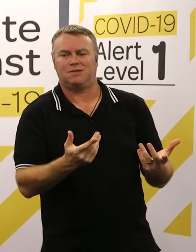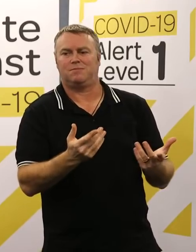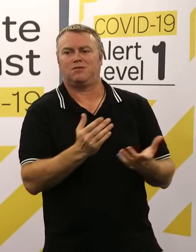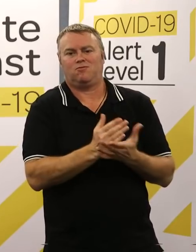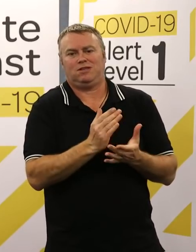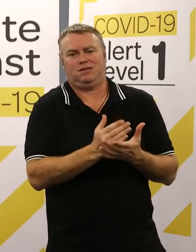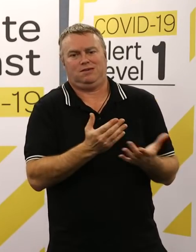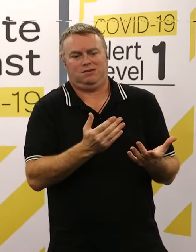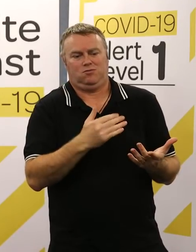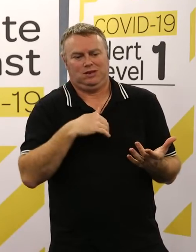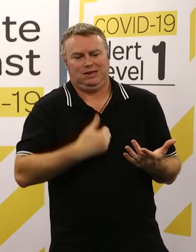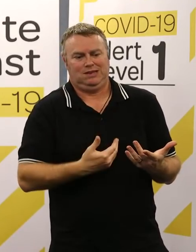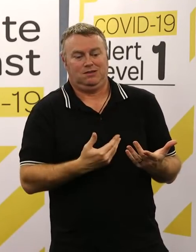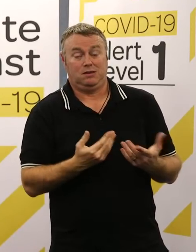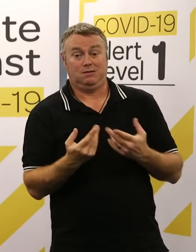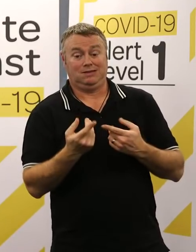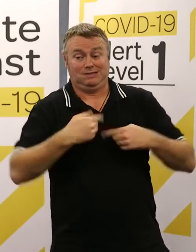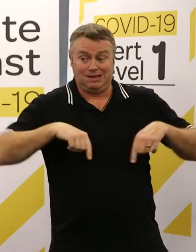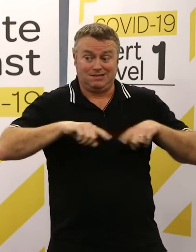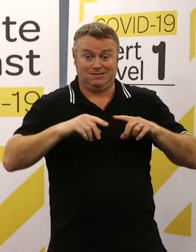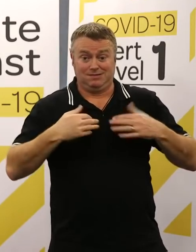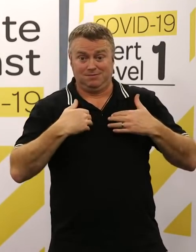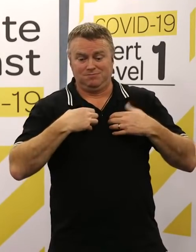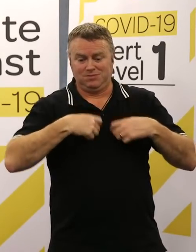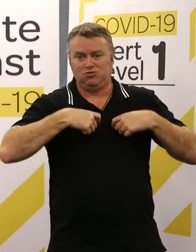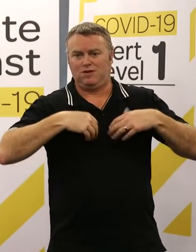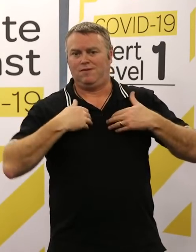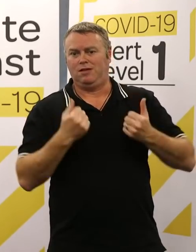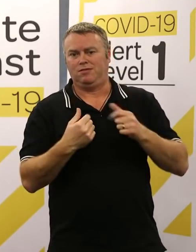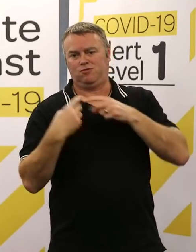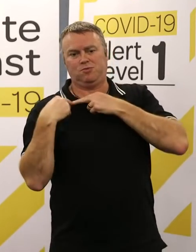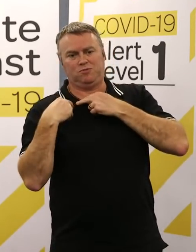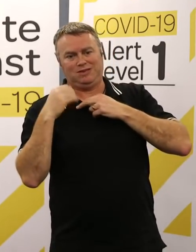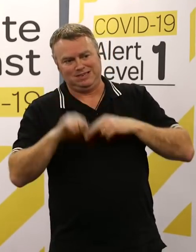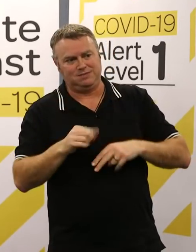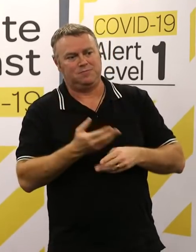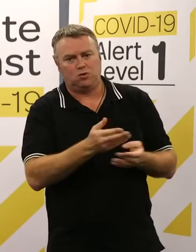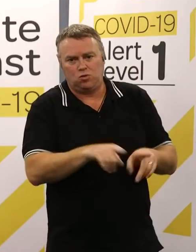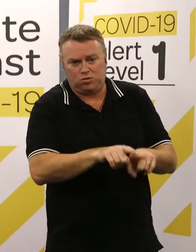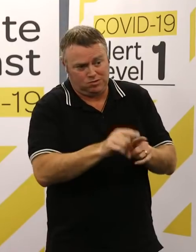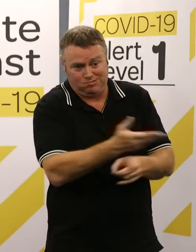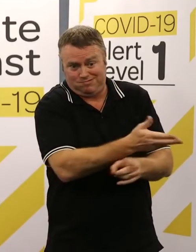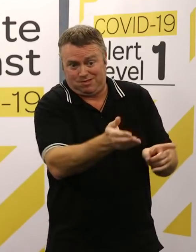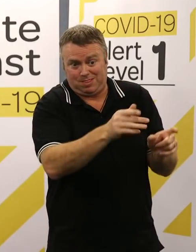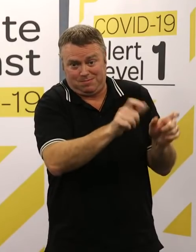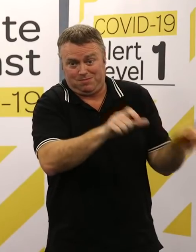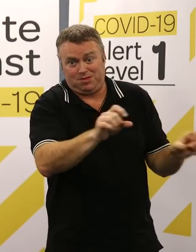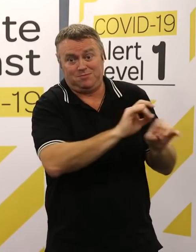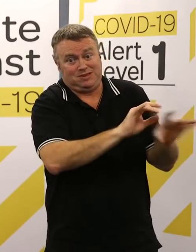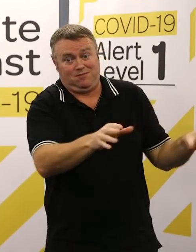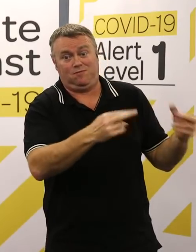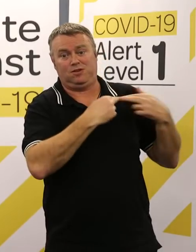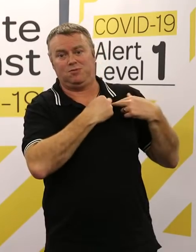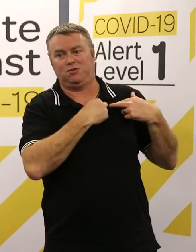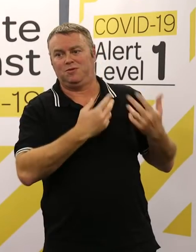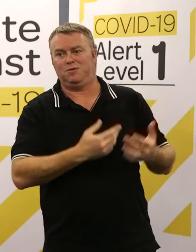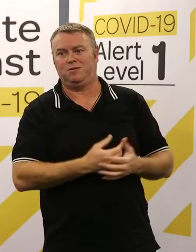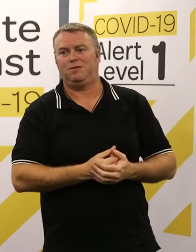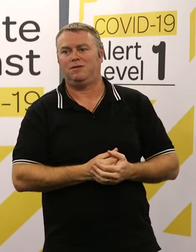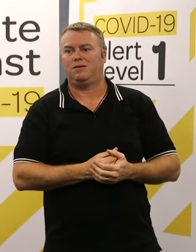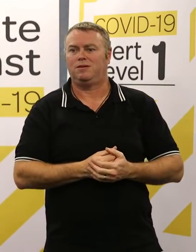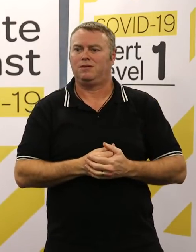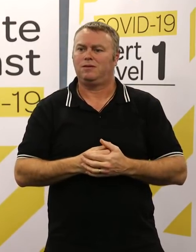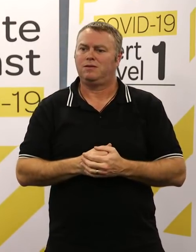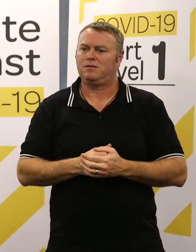really important for our contact tracing, is that people actually play their part. And what is that threshold that you're thinking of when you will get police